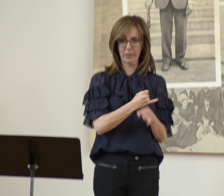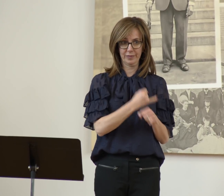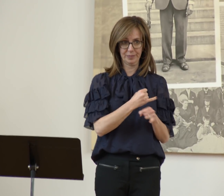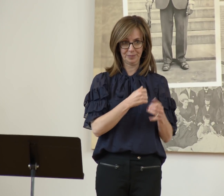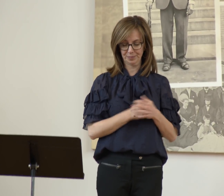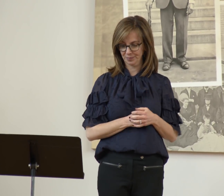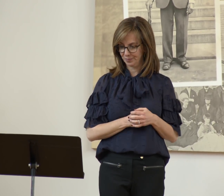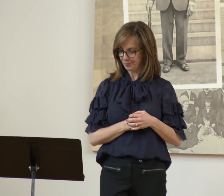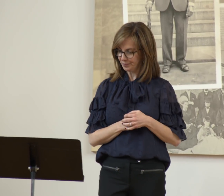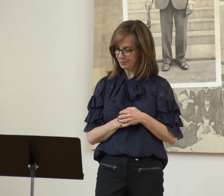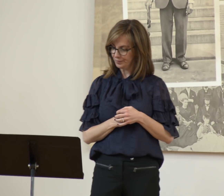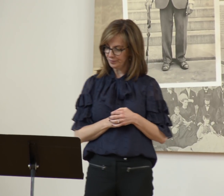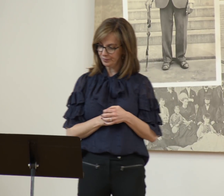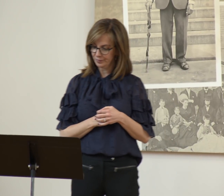boy that we knew at Fanwood.